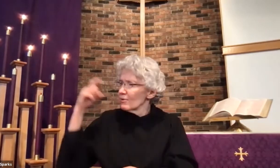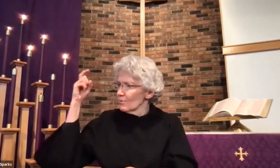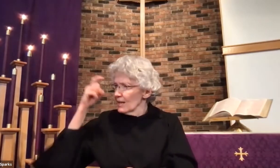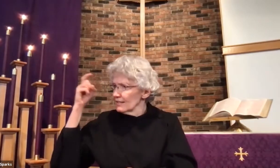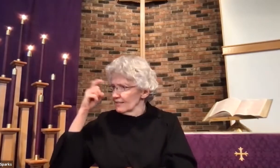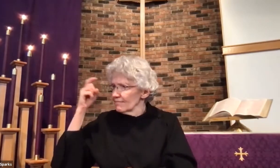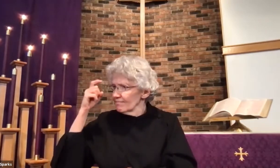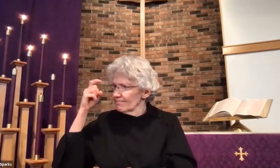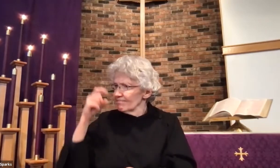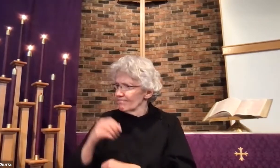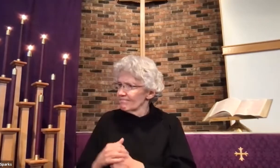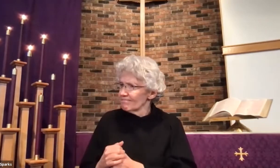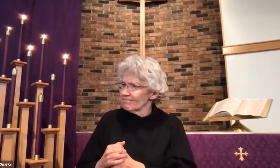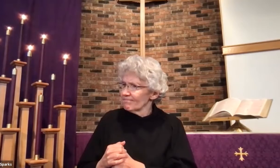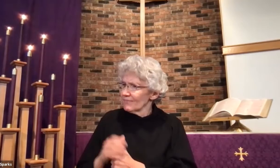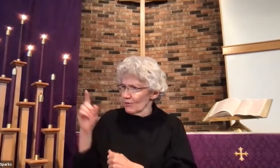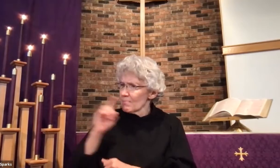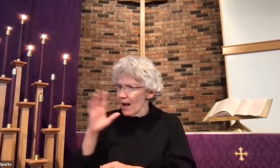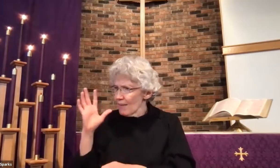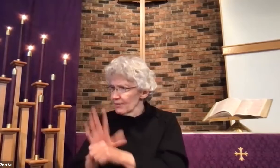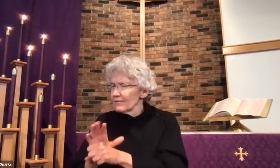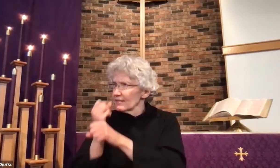Make me wise as you promised.